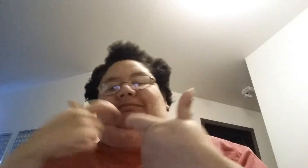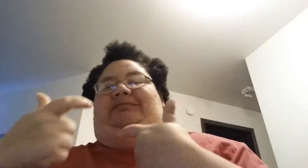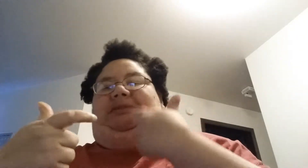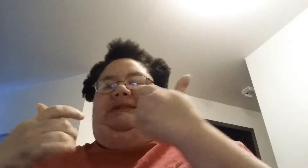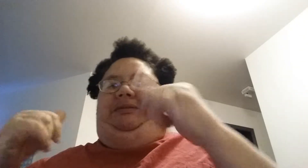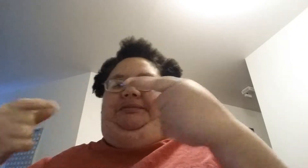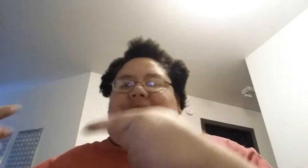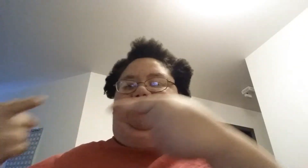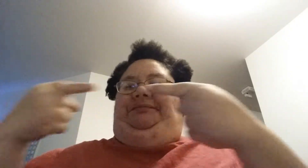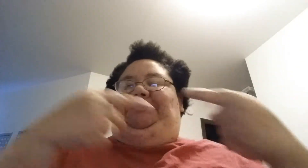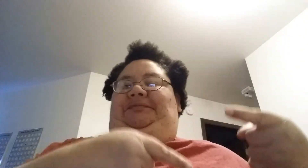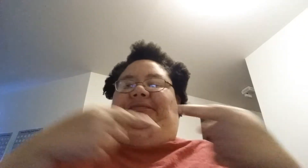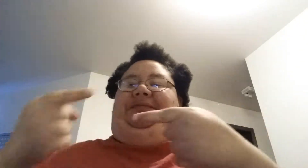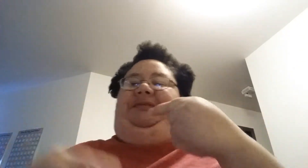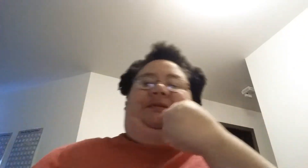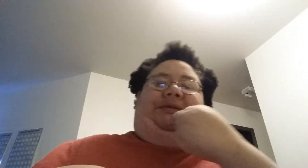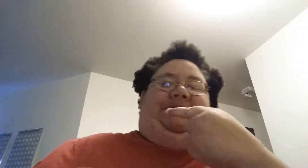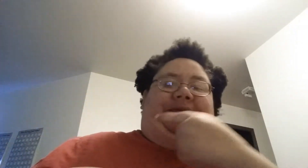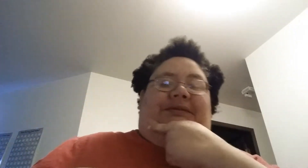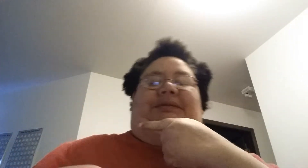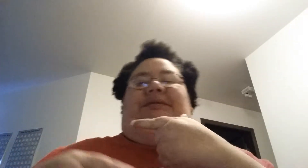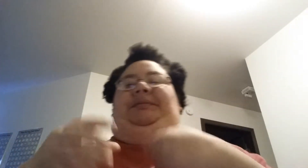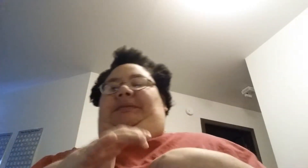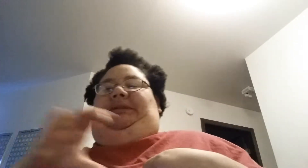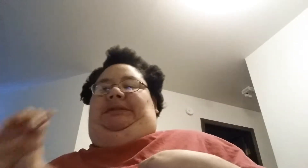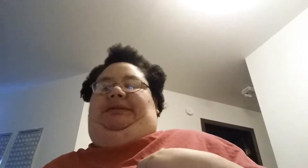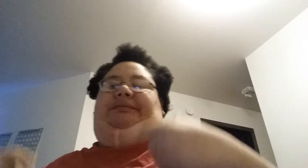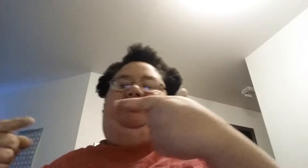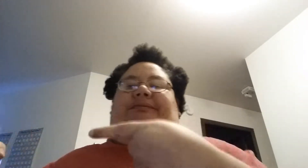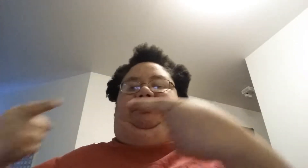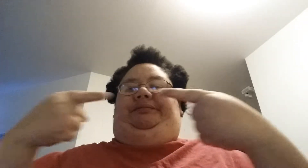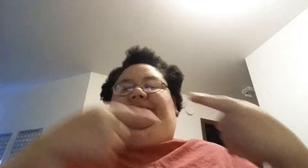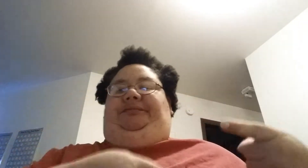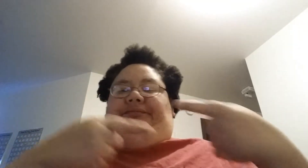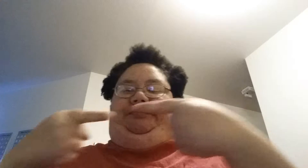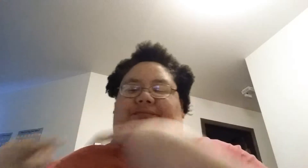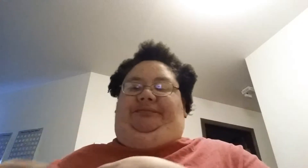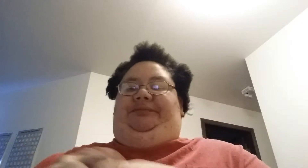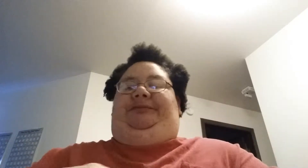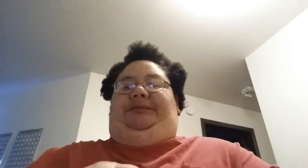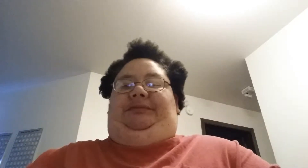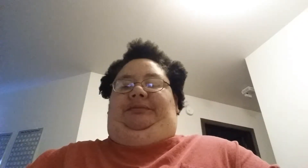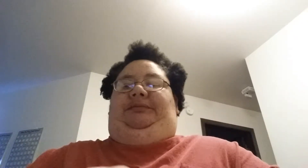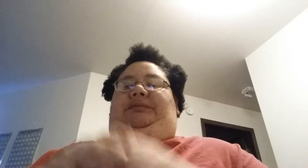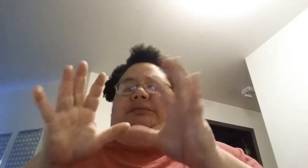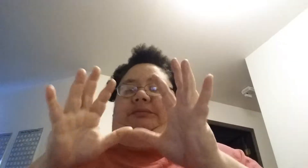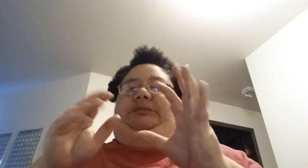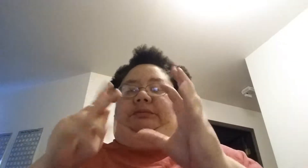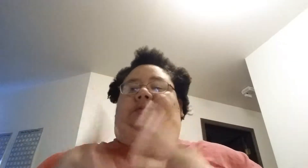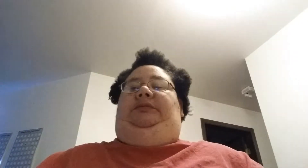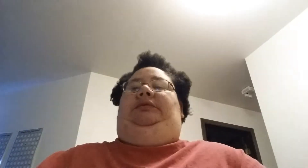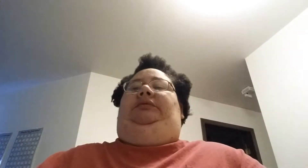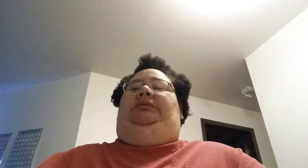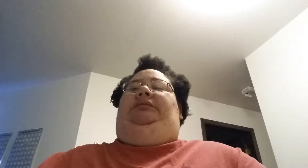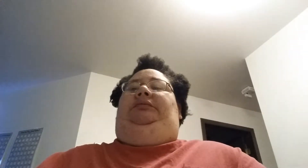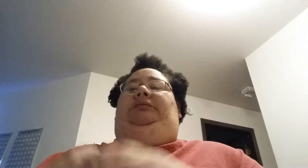Parents who refuse to have their kids vaccinated fearing unproven side effects. Even just a cough, sneeze, or a touch can be